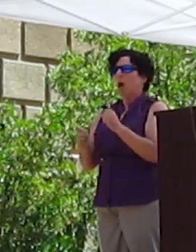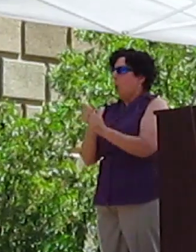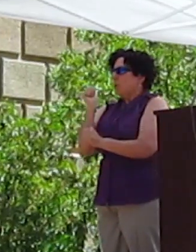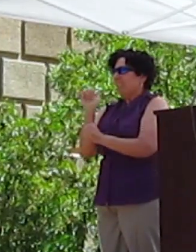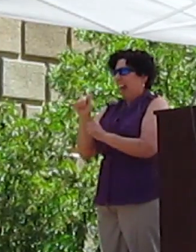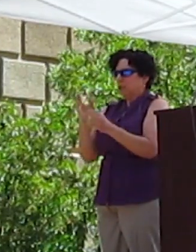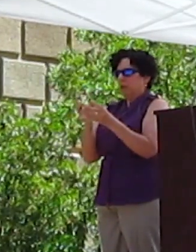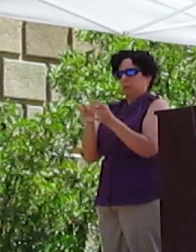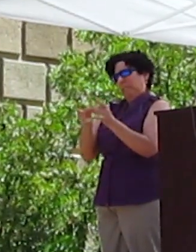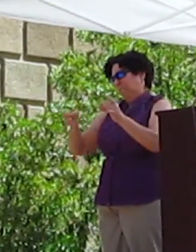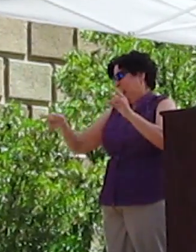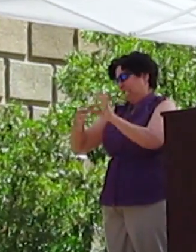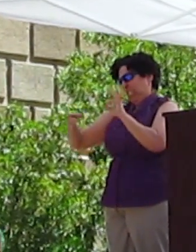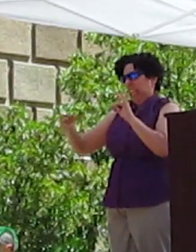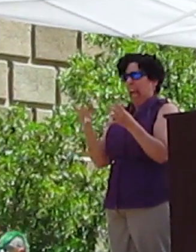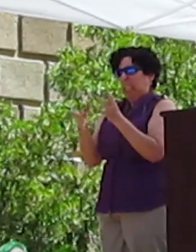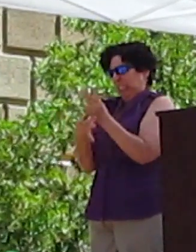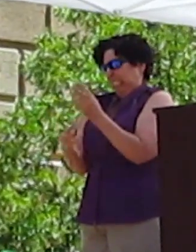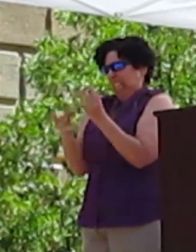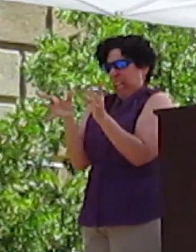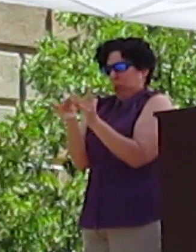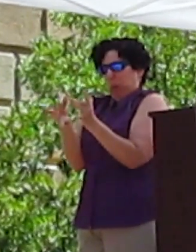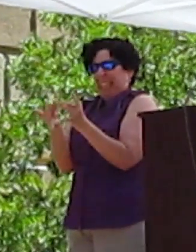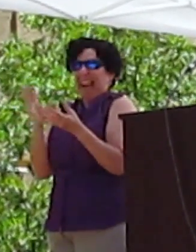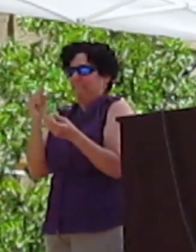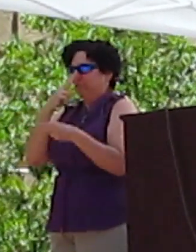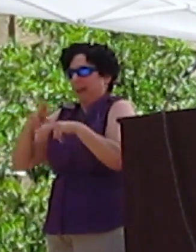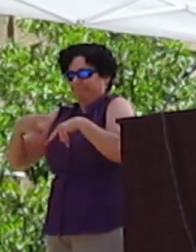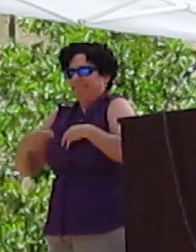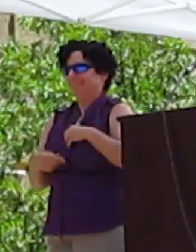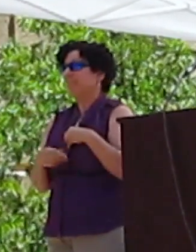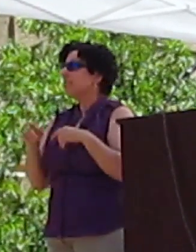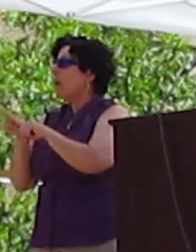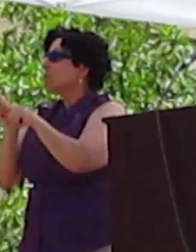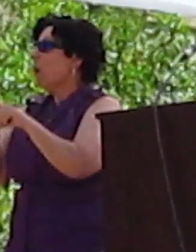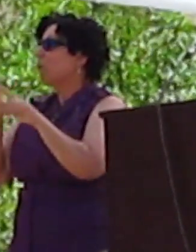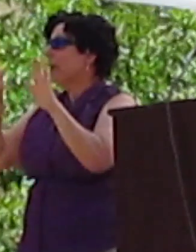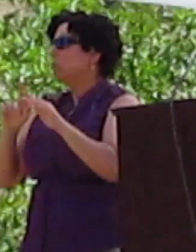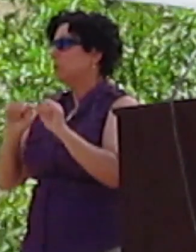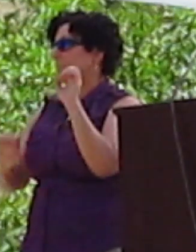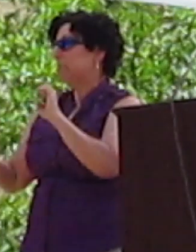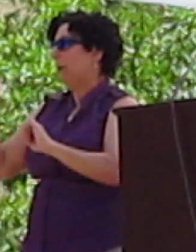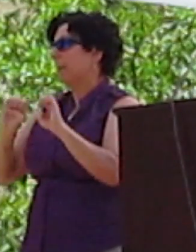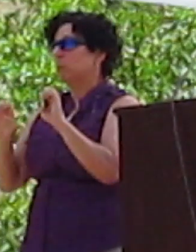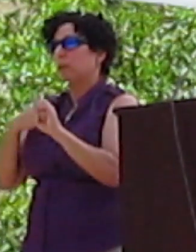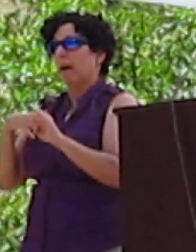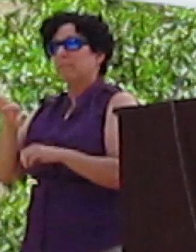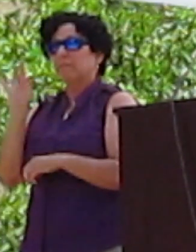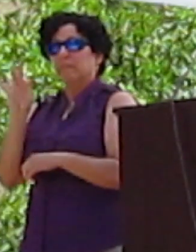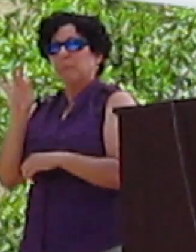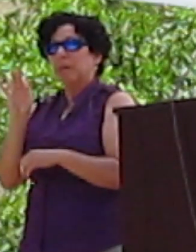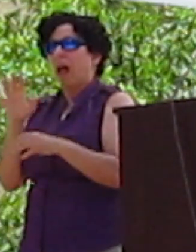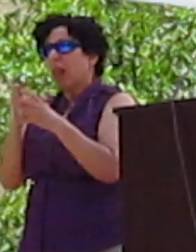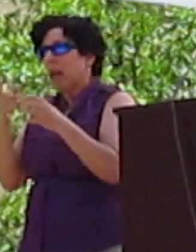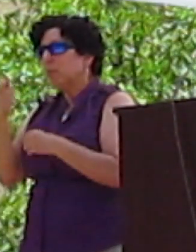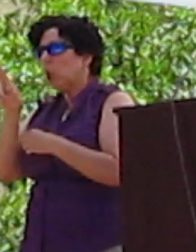it's stretchy, it's gooey, and it's just fun. But it's also great to experiment with. You can find which kinds of glue